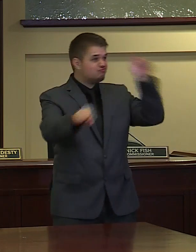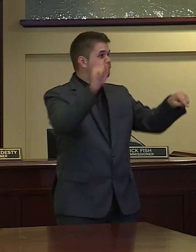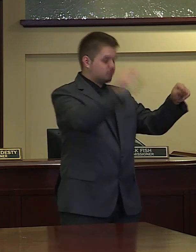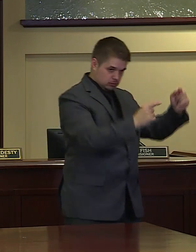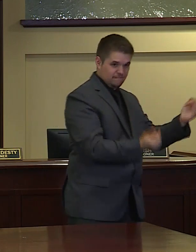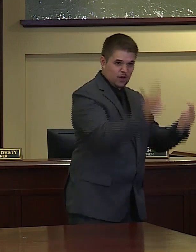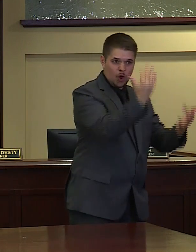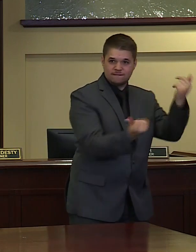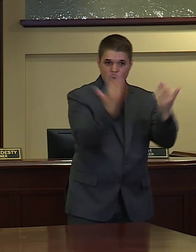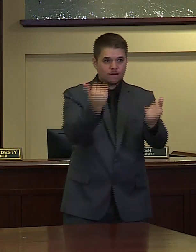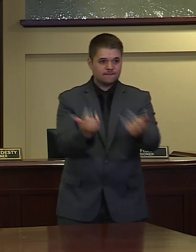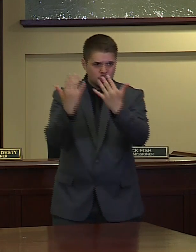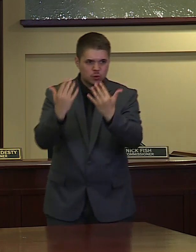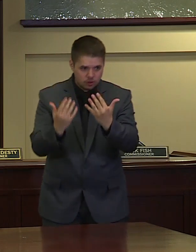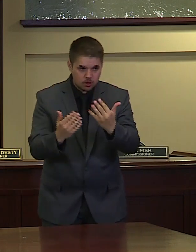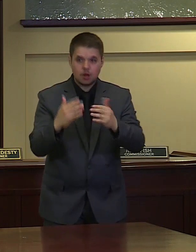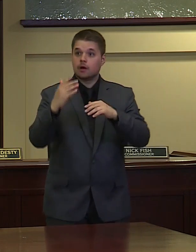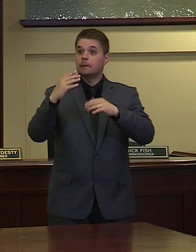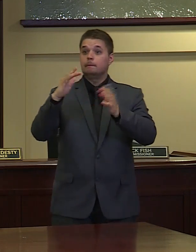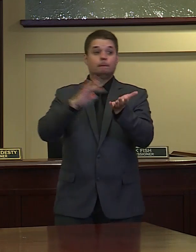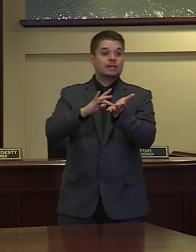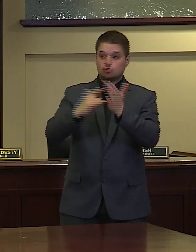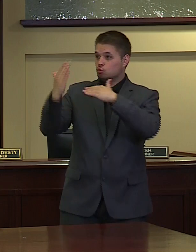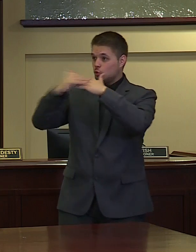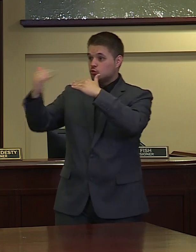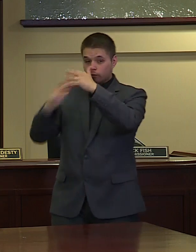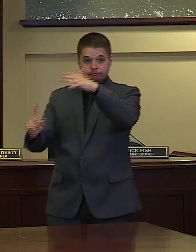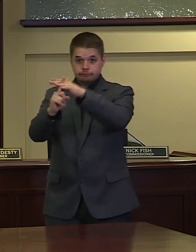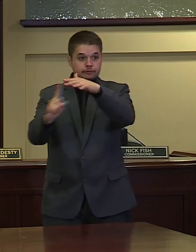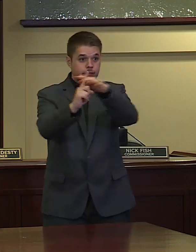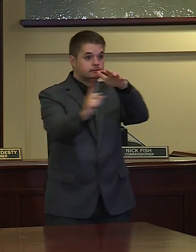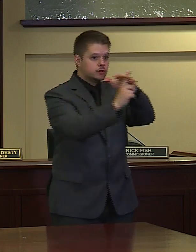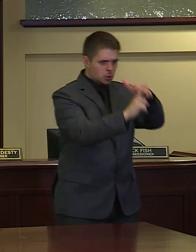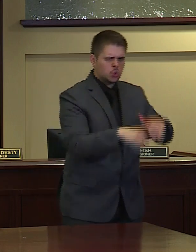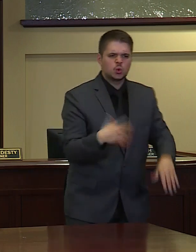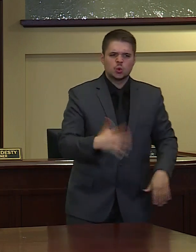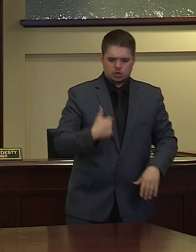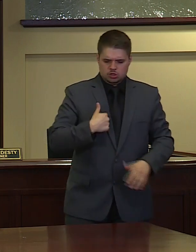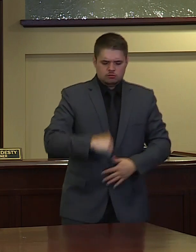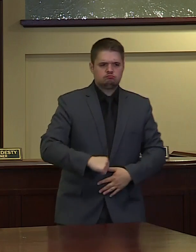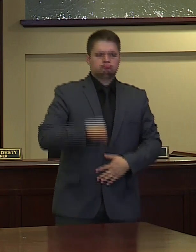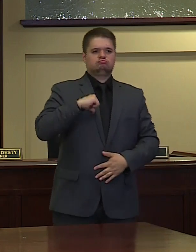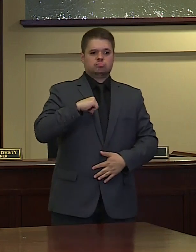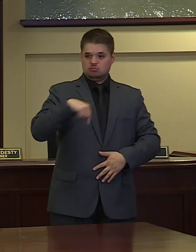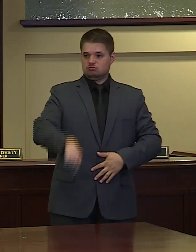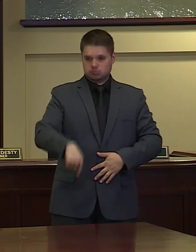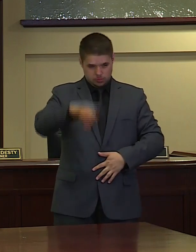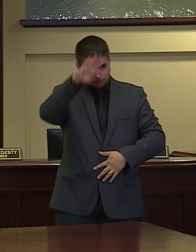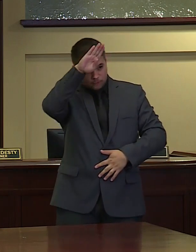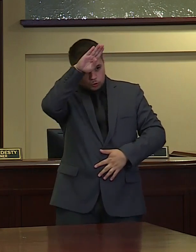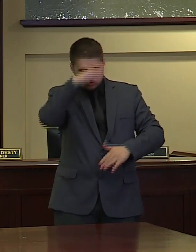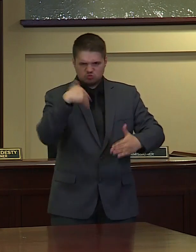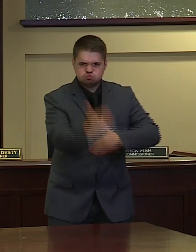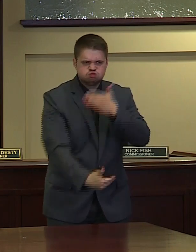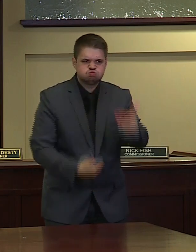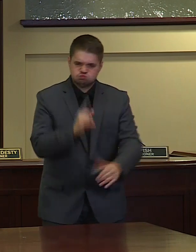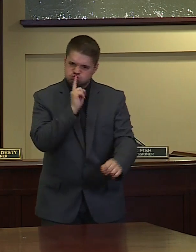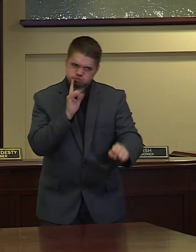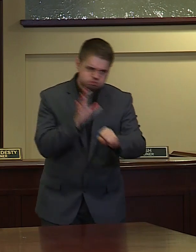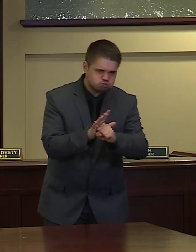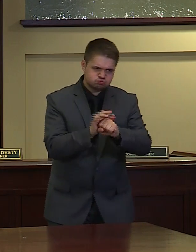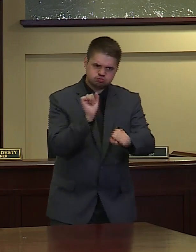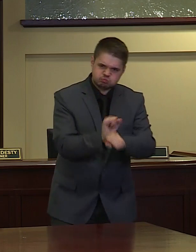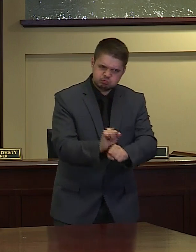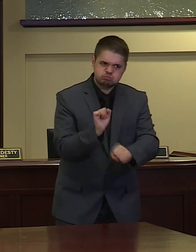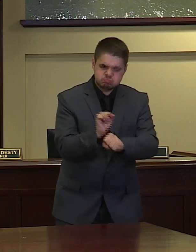calls. I'm so proud of our firefighters for continuing to commit themselves to keep each and every one of